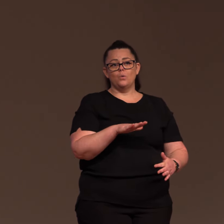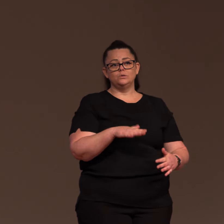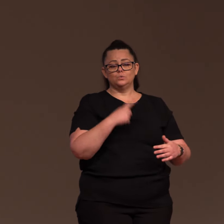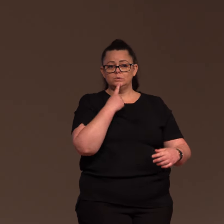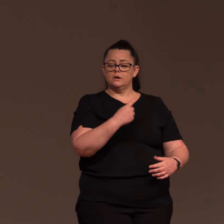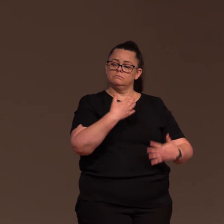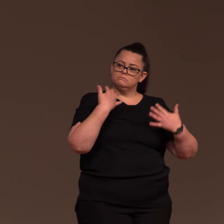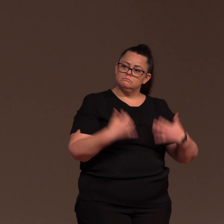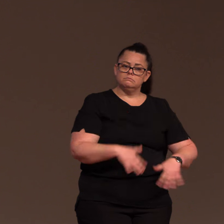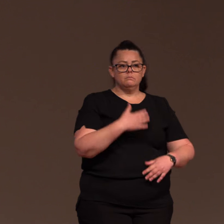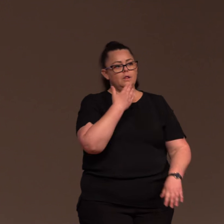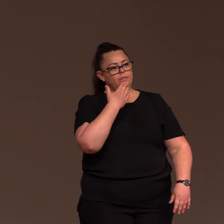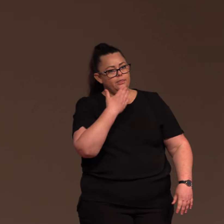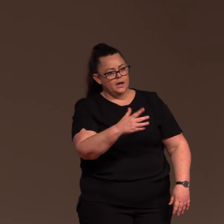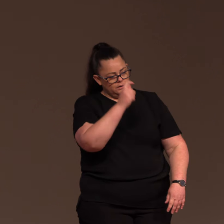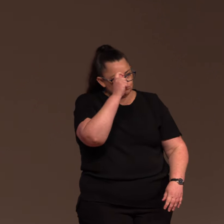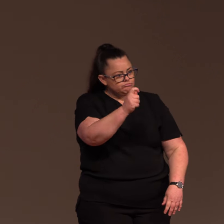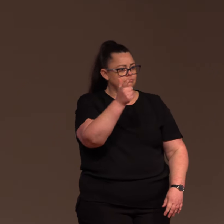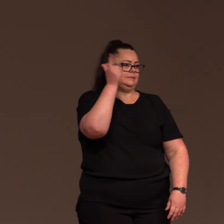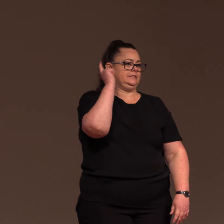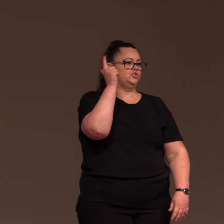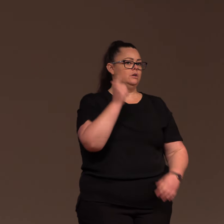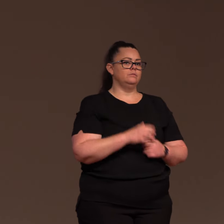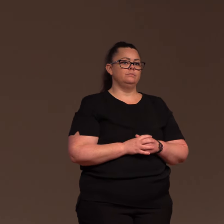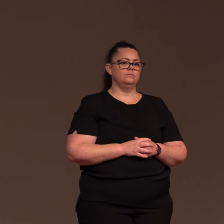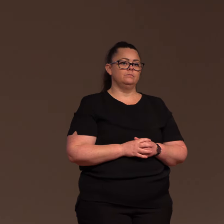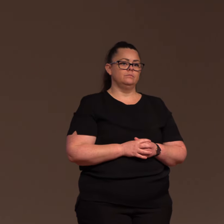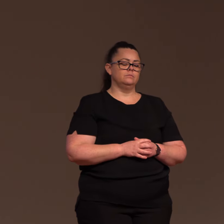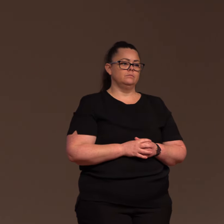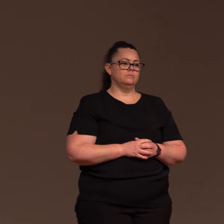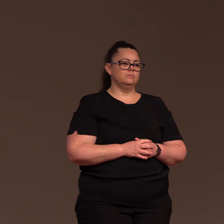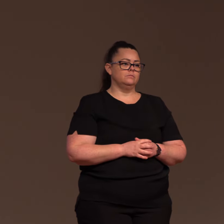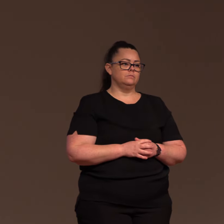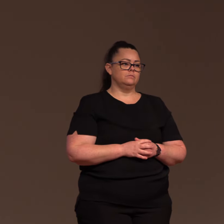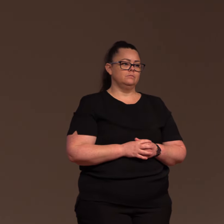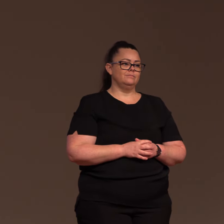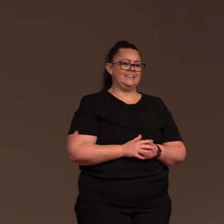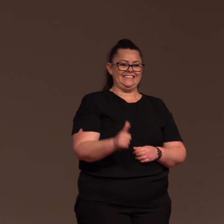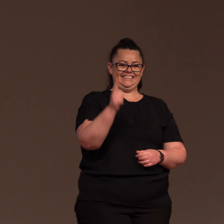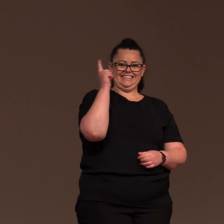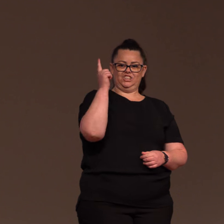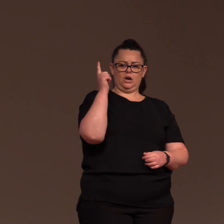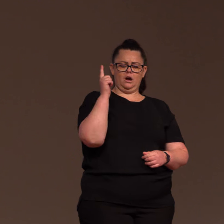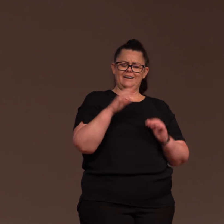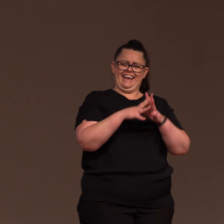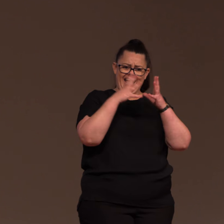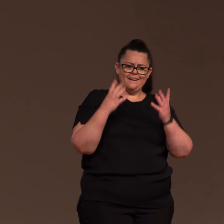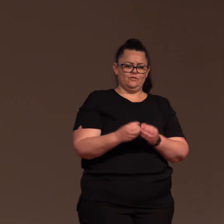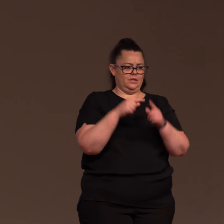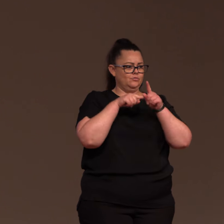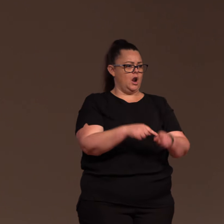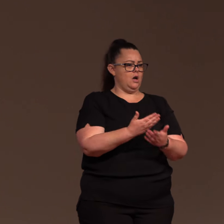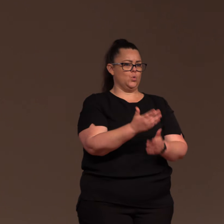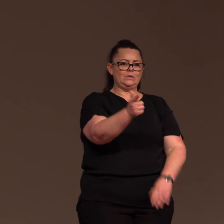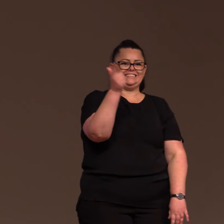them. They are the people that everything depends on in all of our systems. Every single outcome we